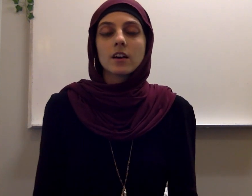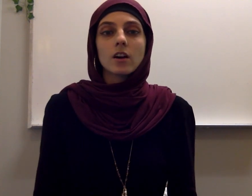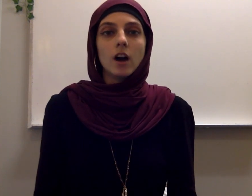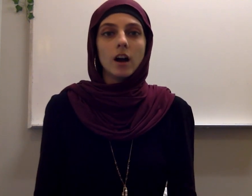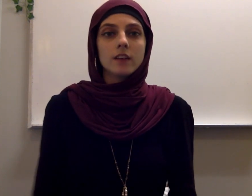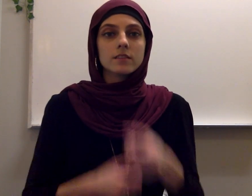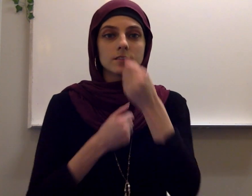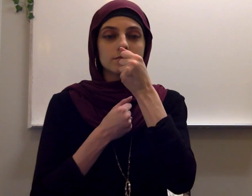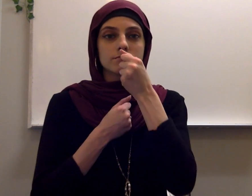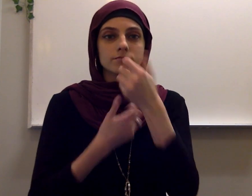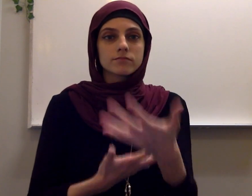Cause.